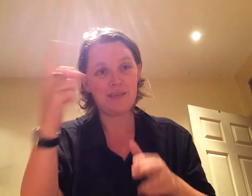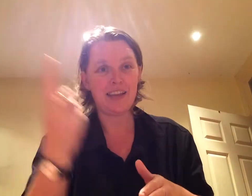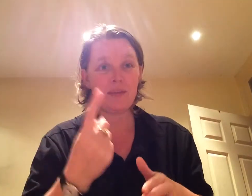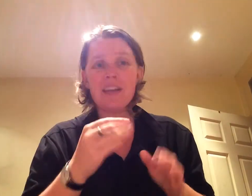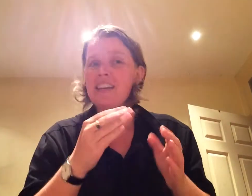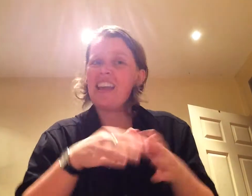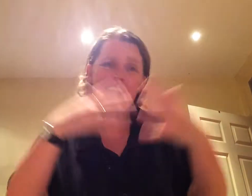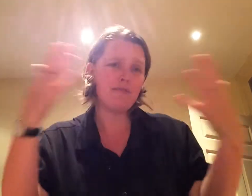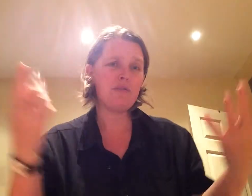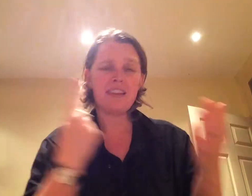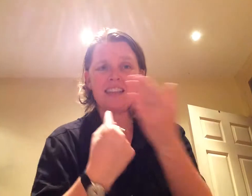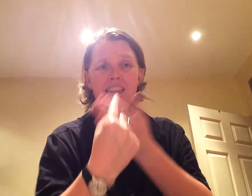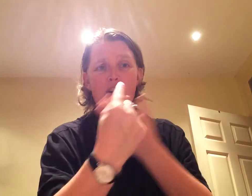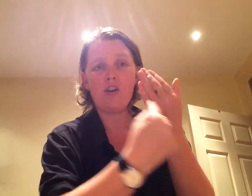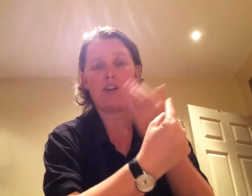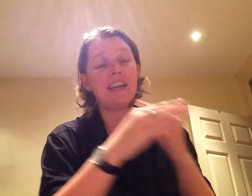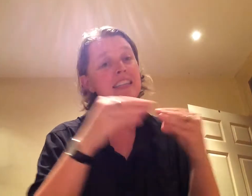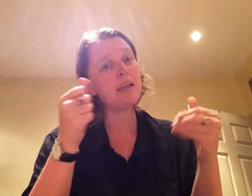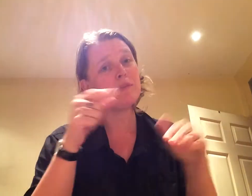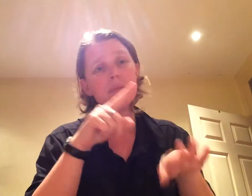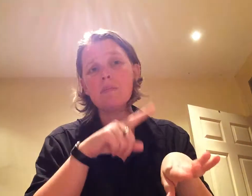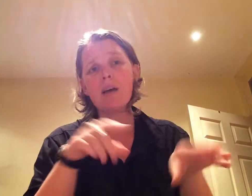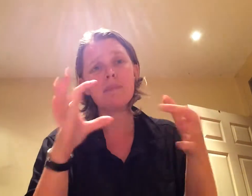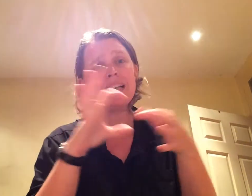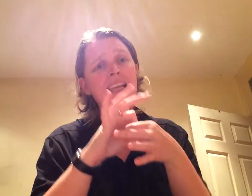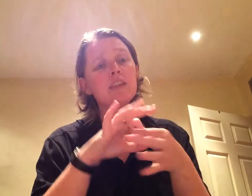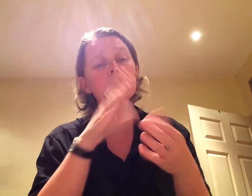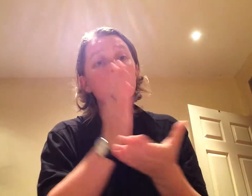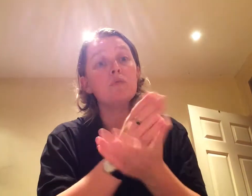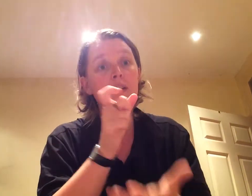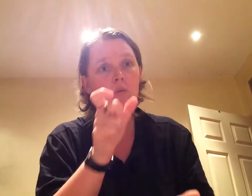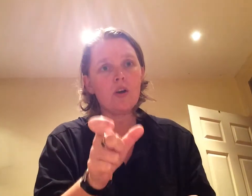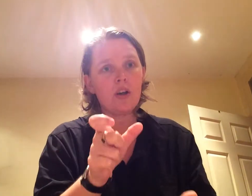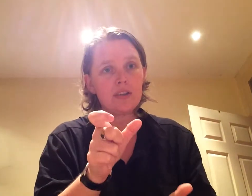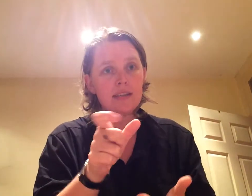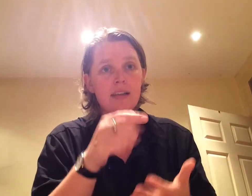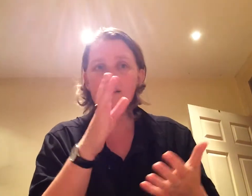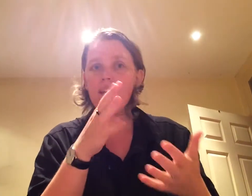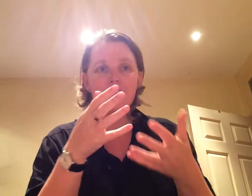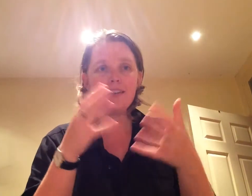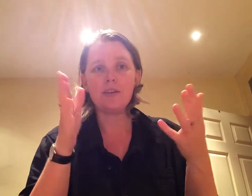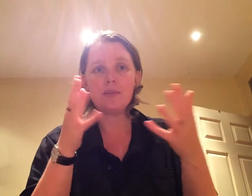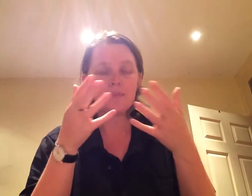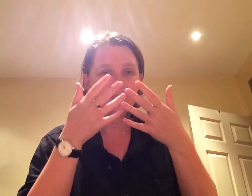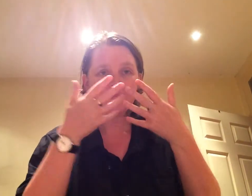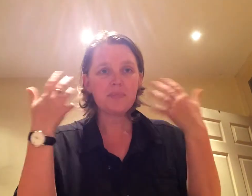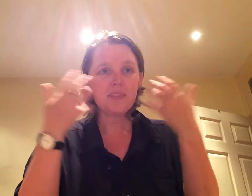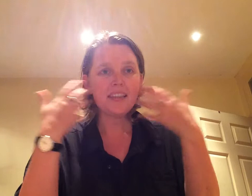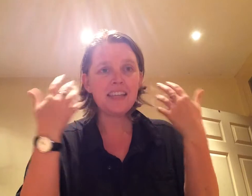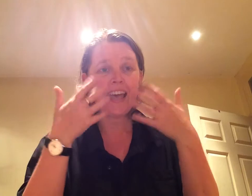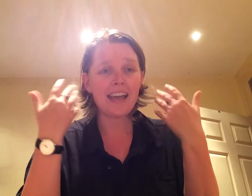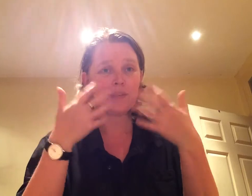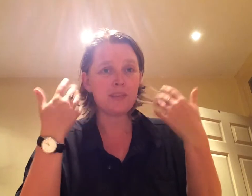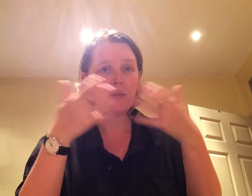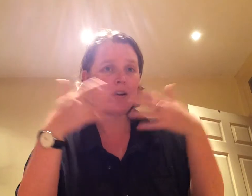came. Now everyone has their own, and sometimes it might be linked to a real word, like cat, but they might